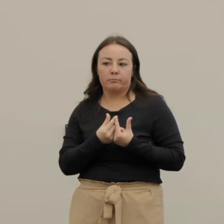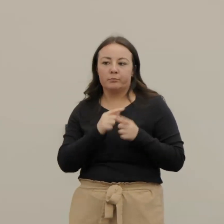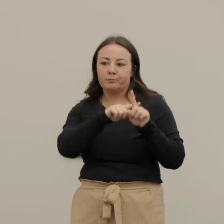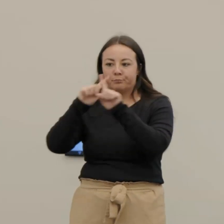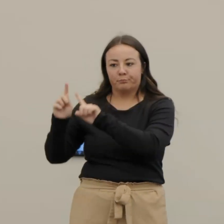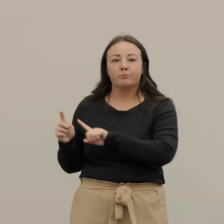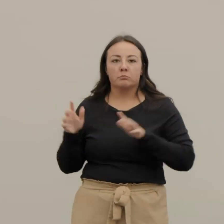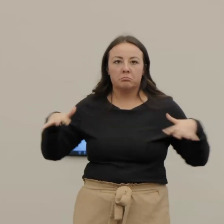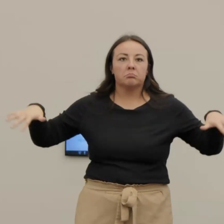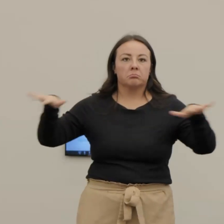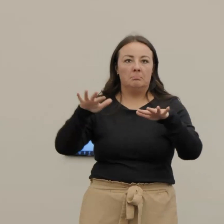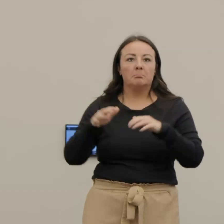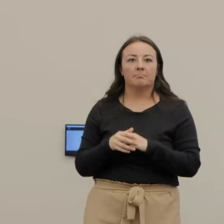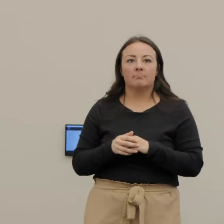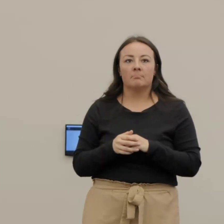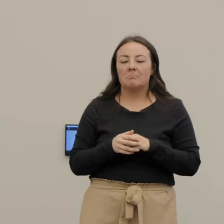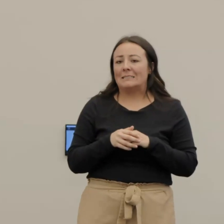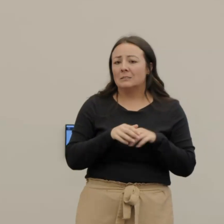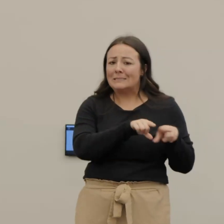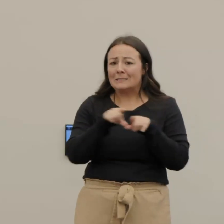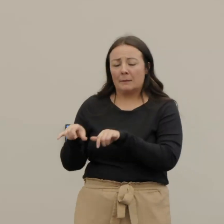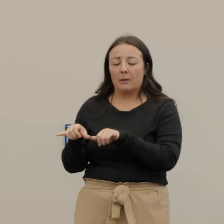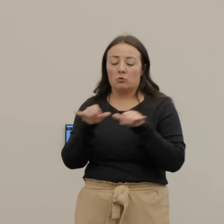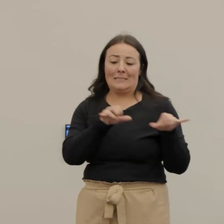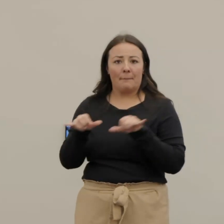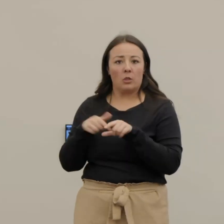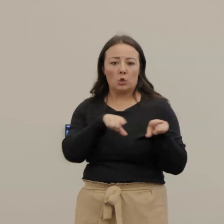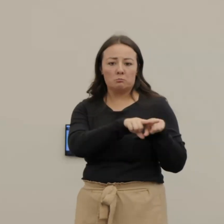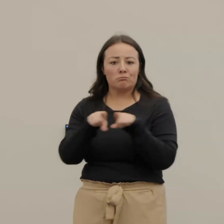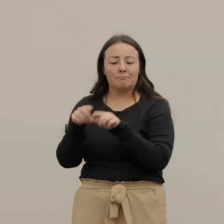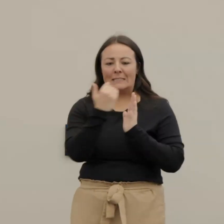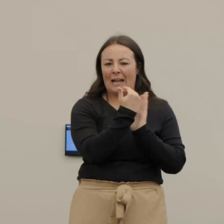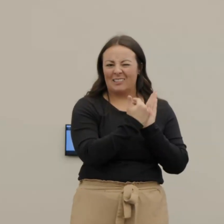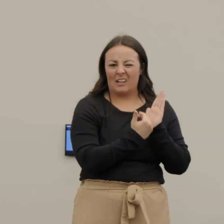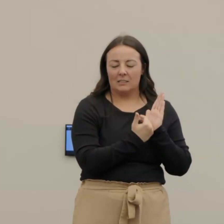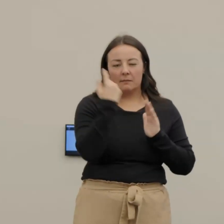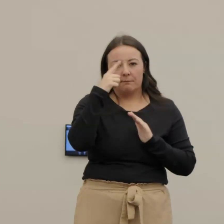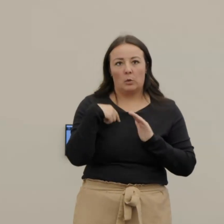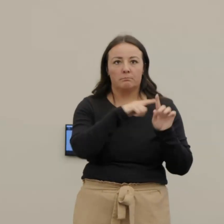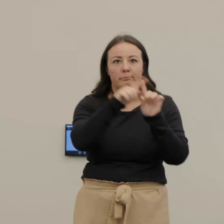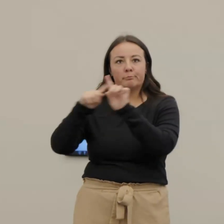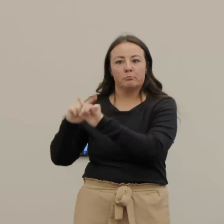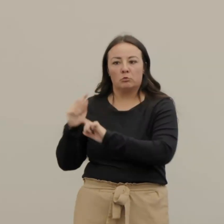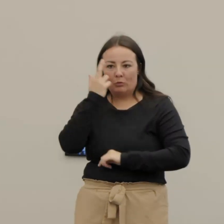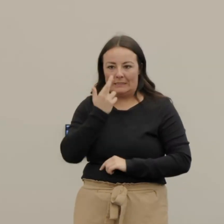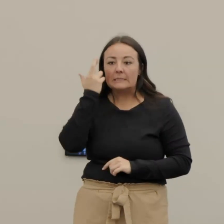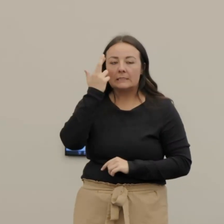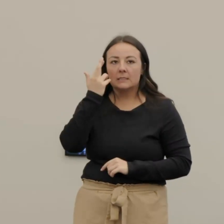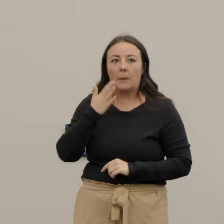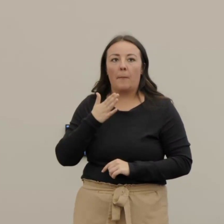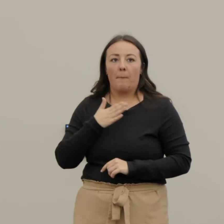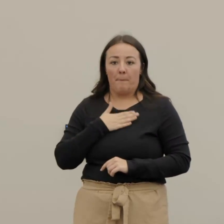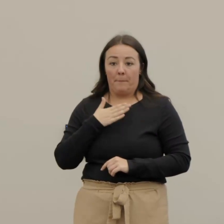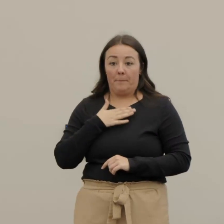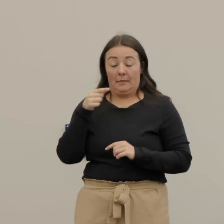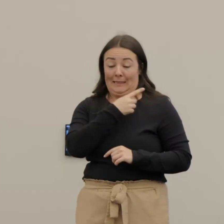So similar guidelines for different reasons. This one surprised me. My vision